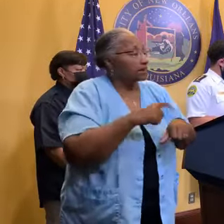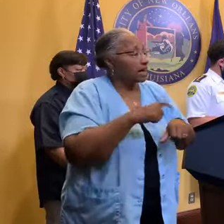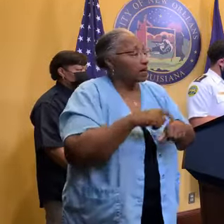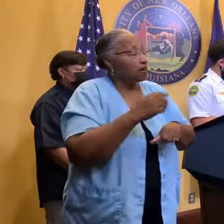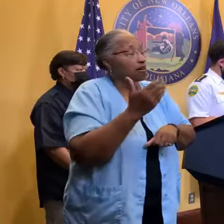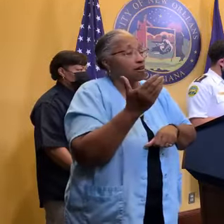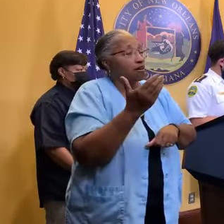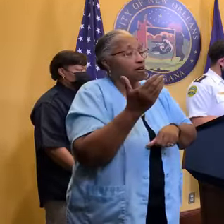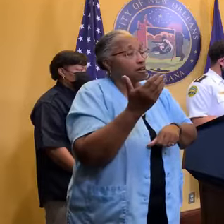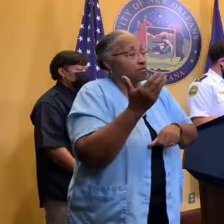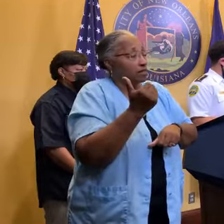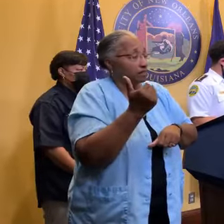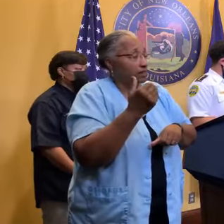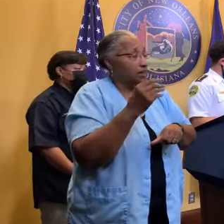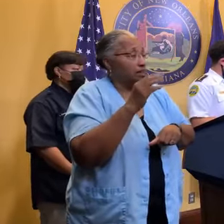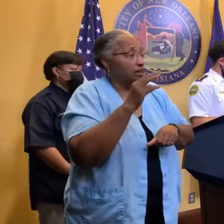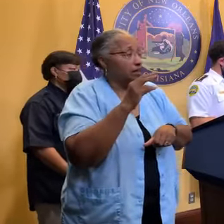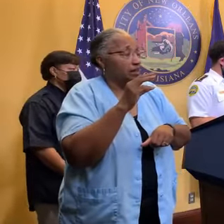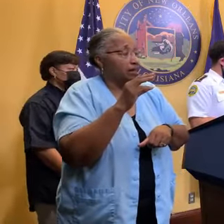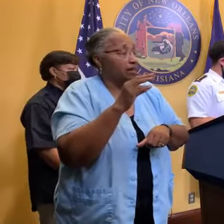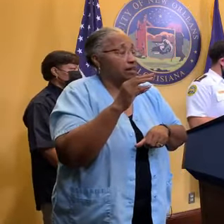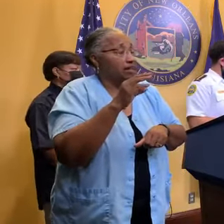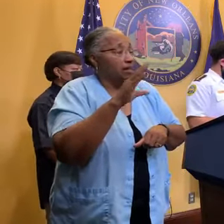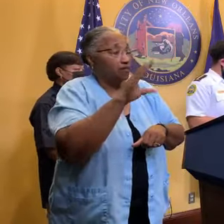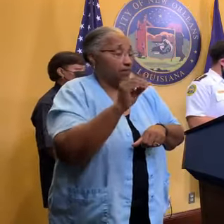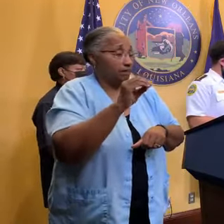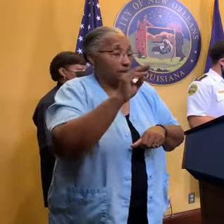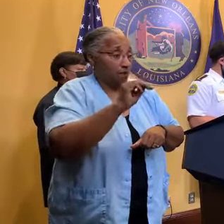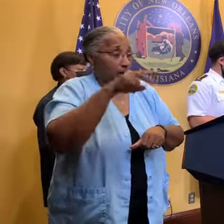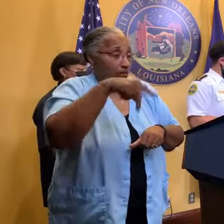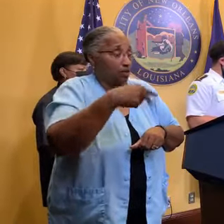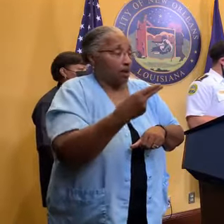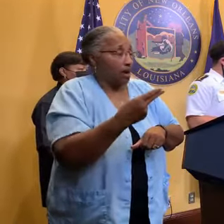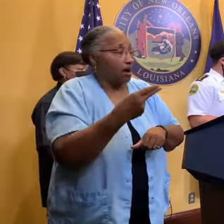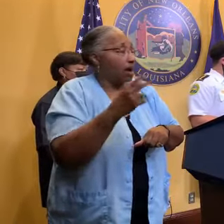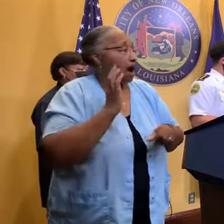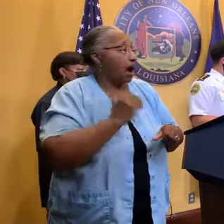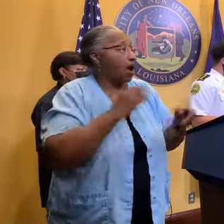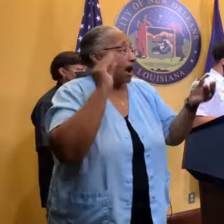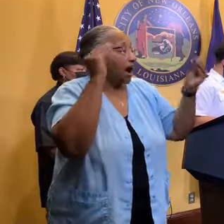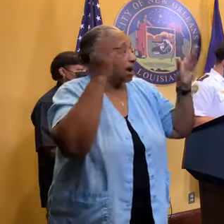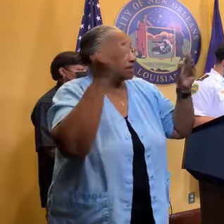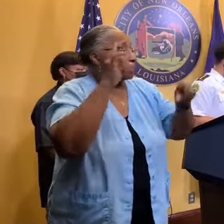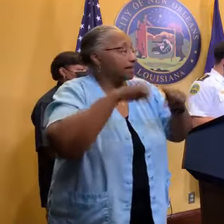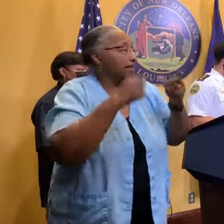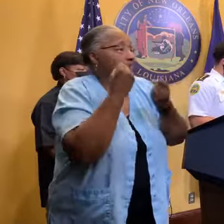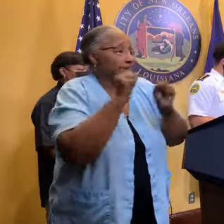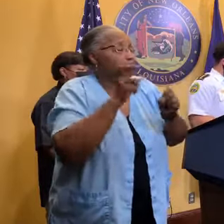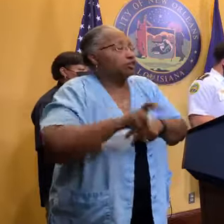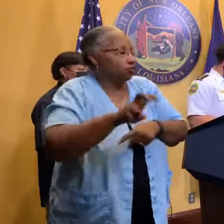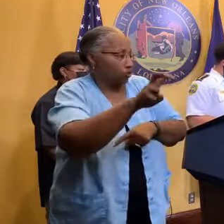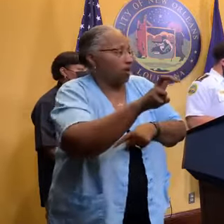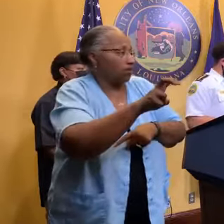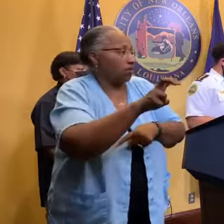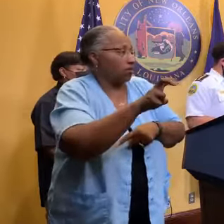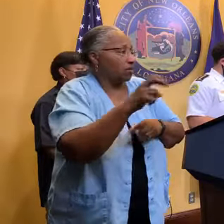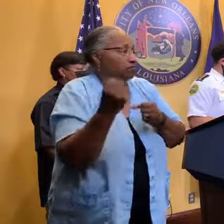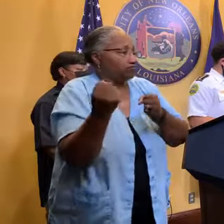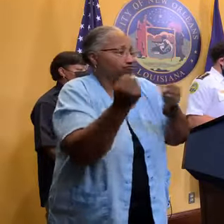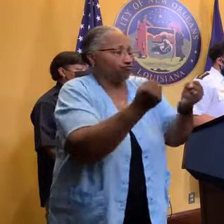50 miles an hour. When we have sustained winds at 50 miles an hour, for example, our ambulances cannot safely travel on the streets. And so, of